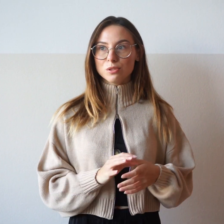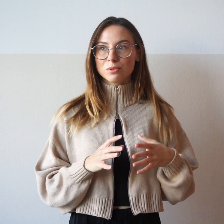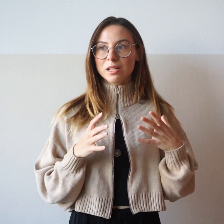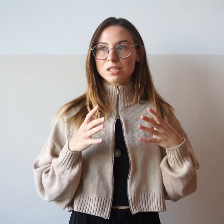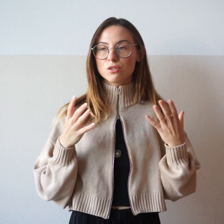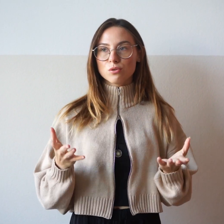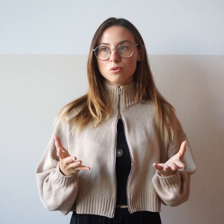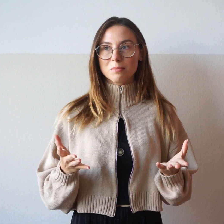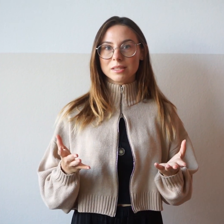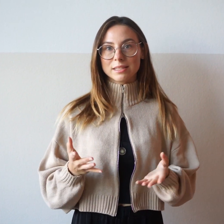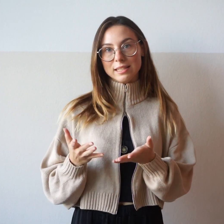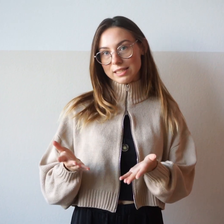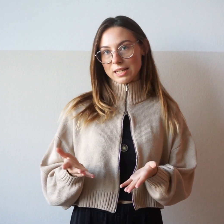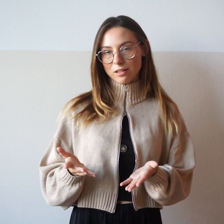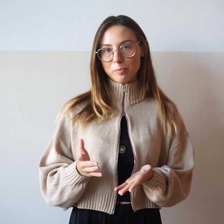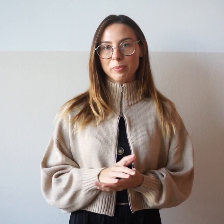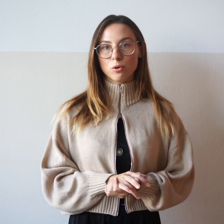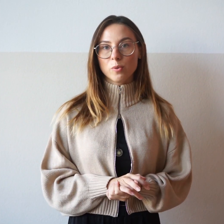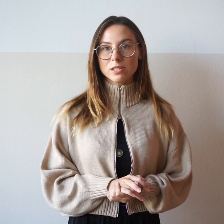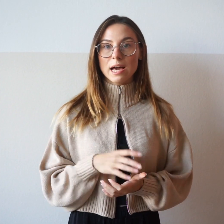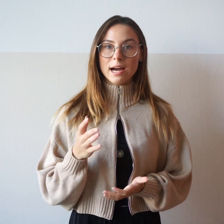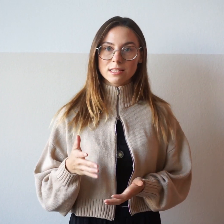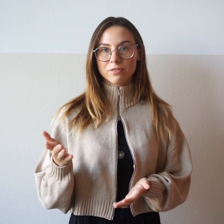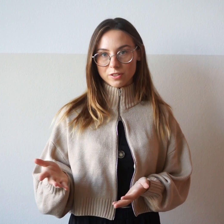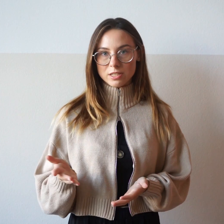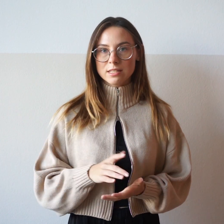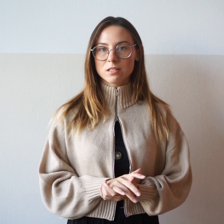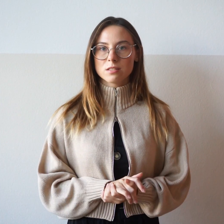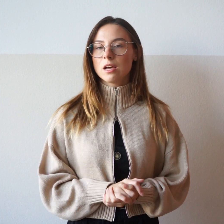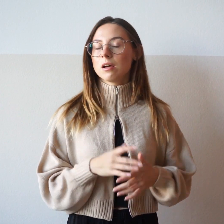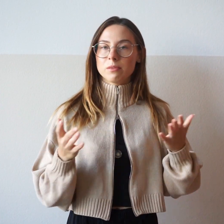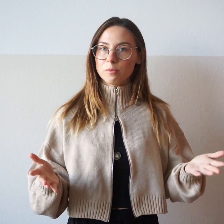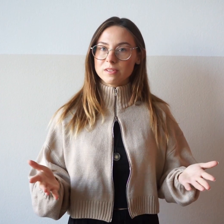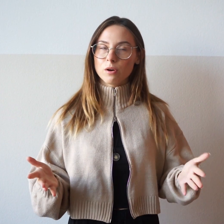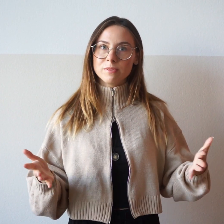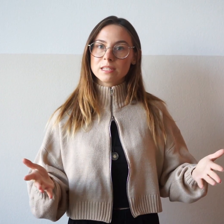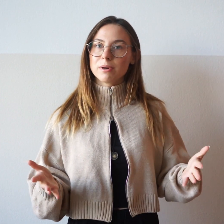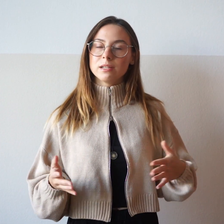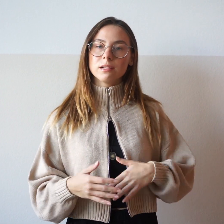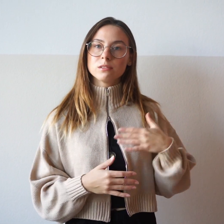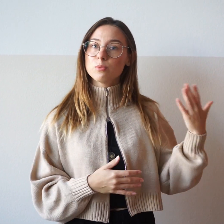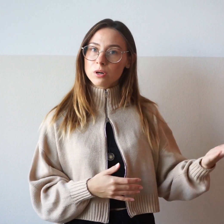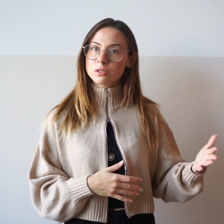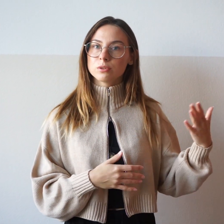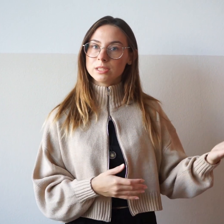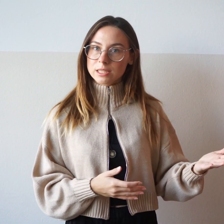also not assume that they need help, but always ask first, because they obviously might not want or need it